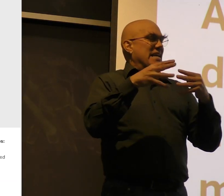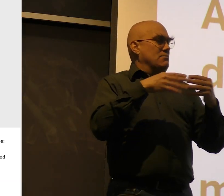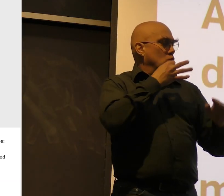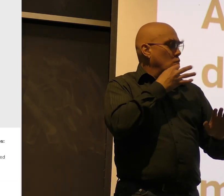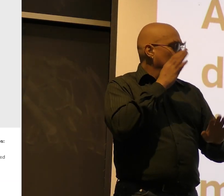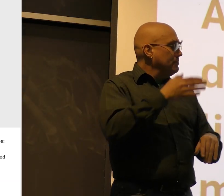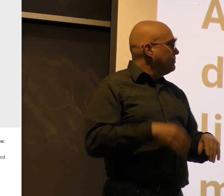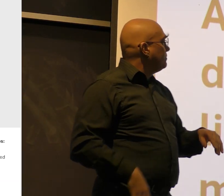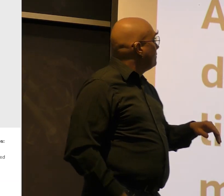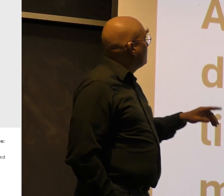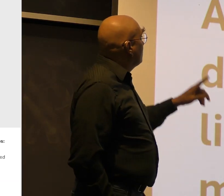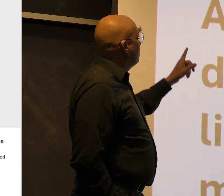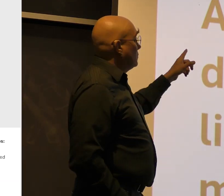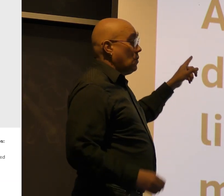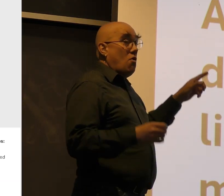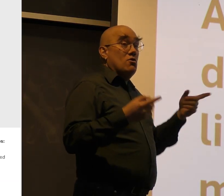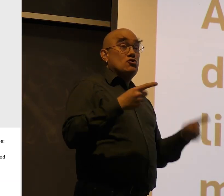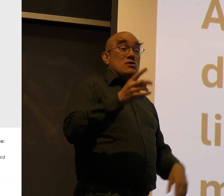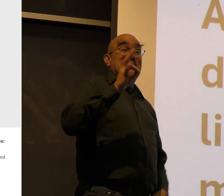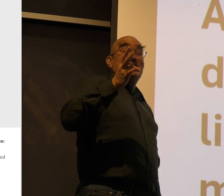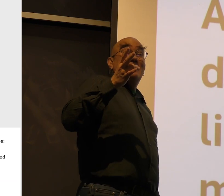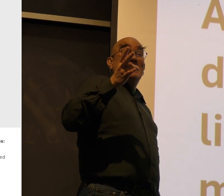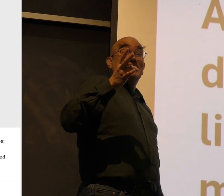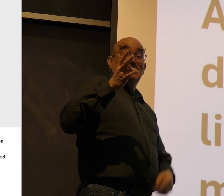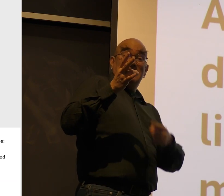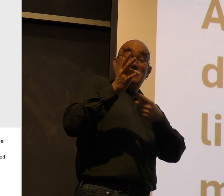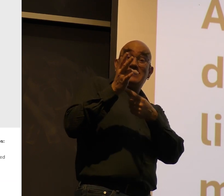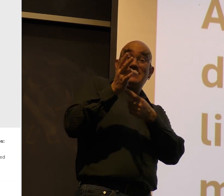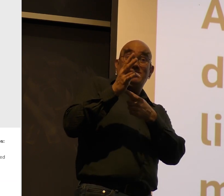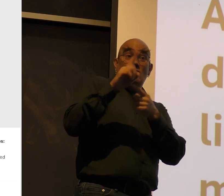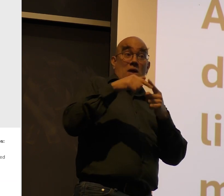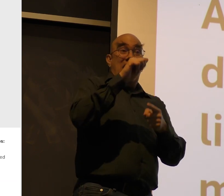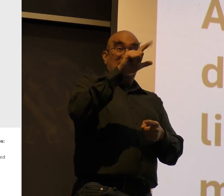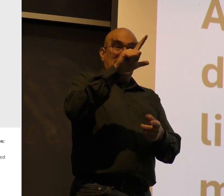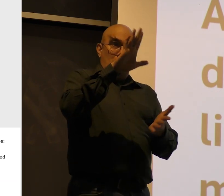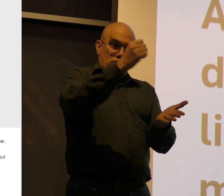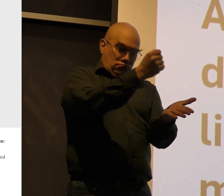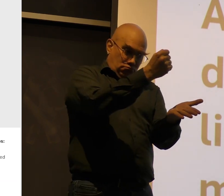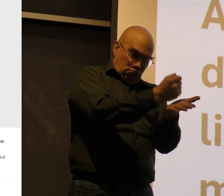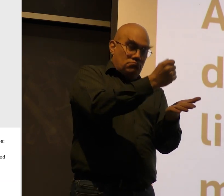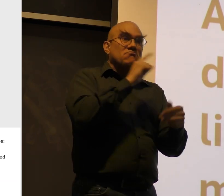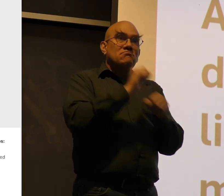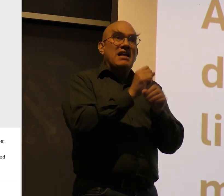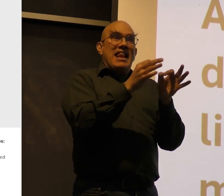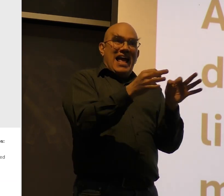I'm going to come back to gatekeeping in just a moment. Now, during the 70s, when ASL was